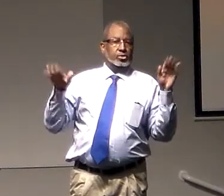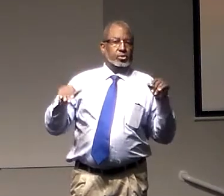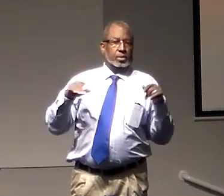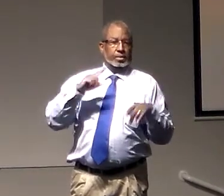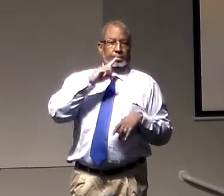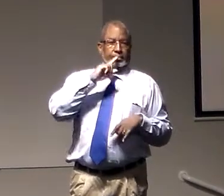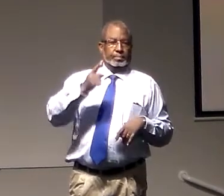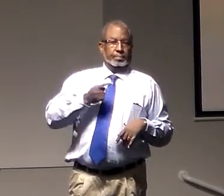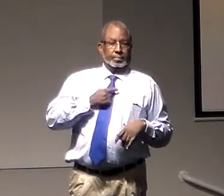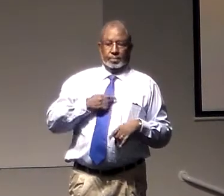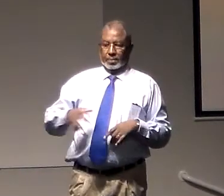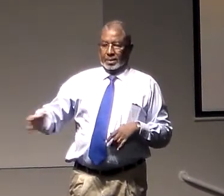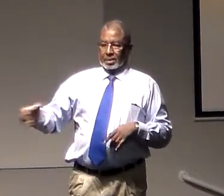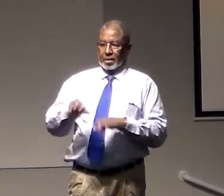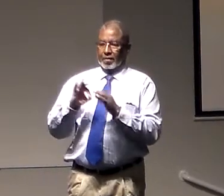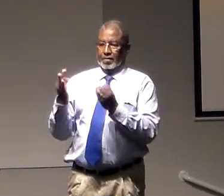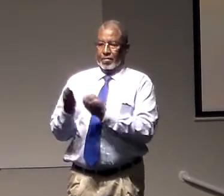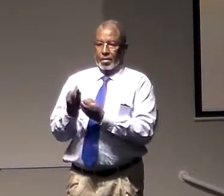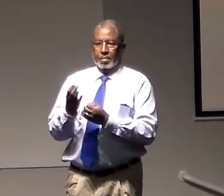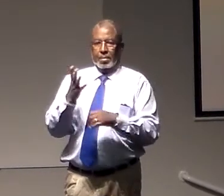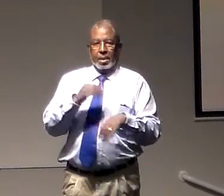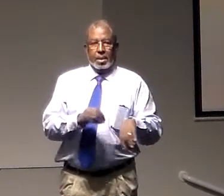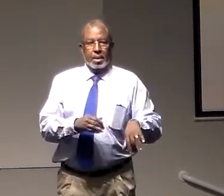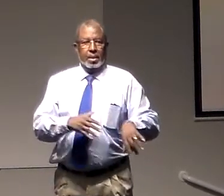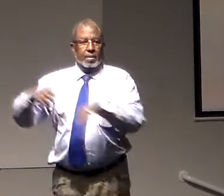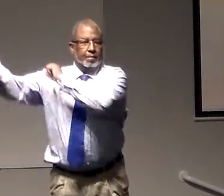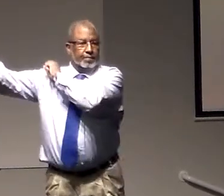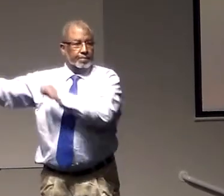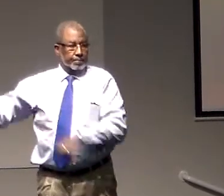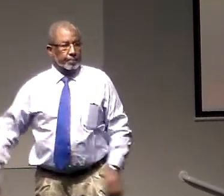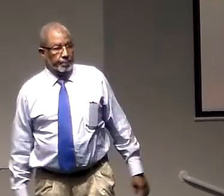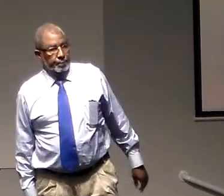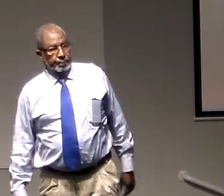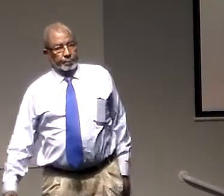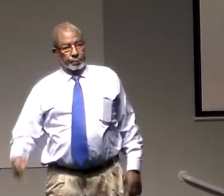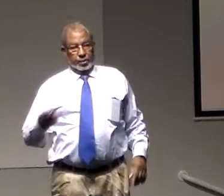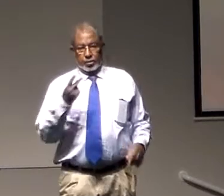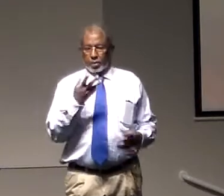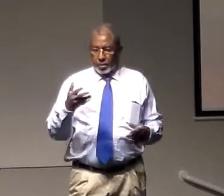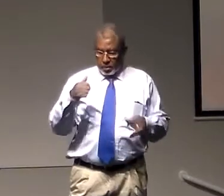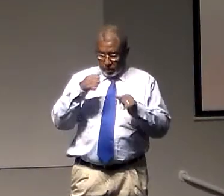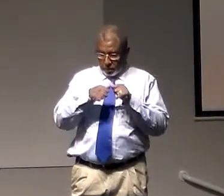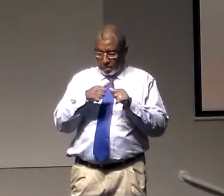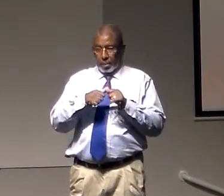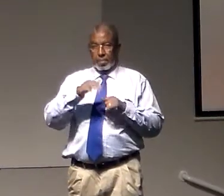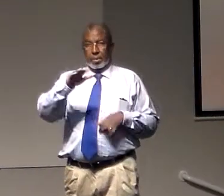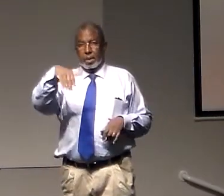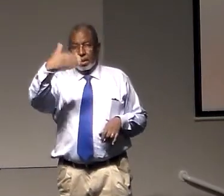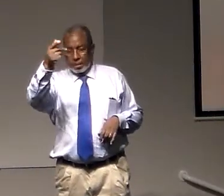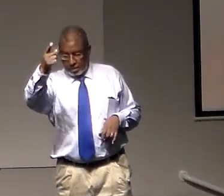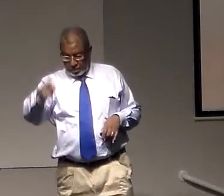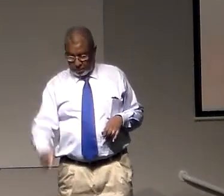and he actually met an angel and told the family to leave. So, there's two things to remember.